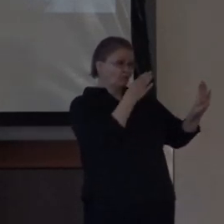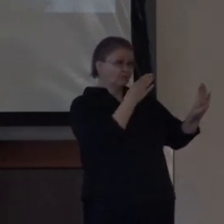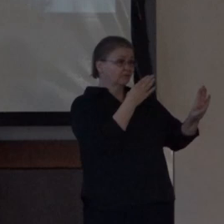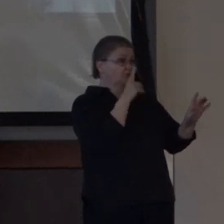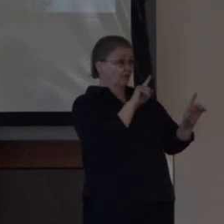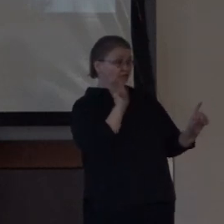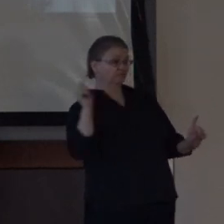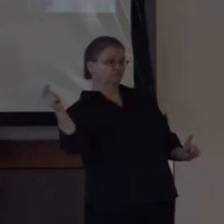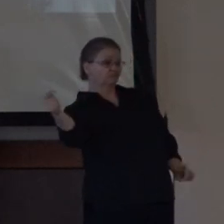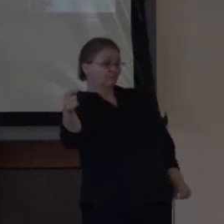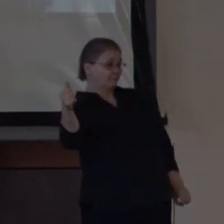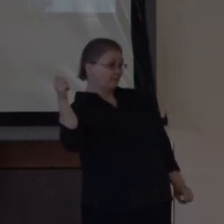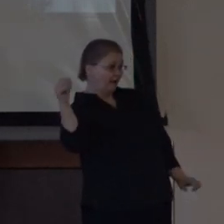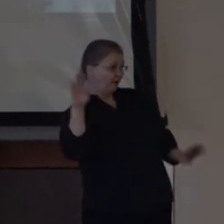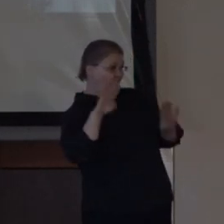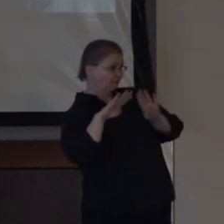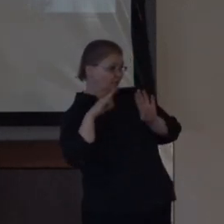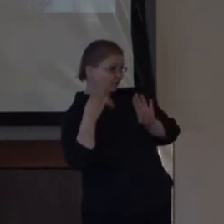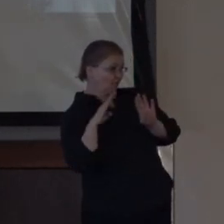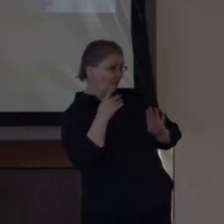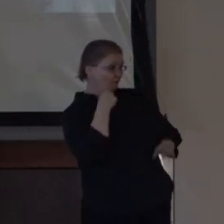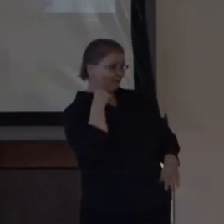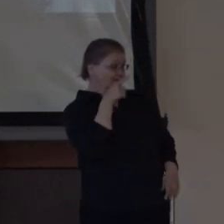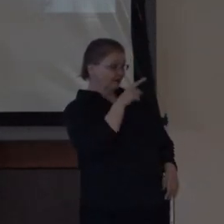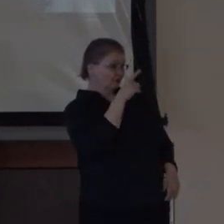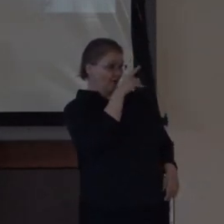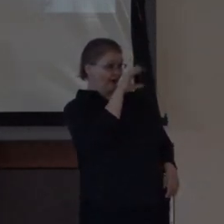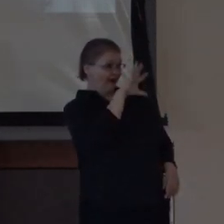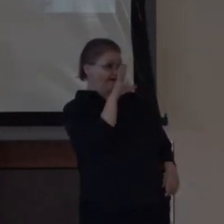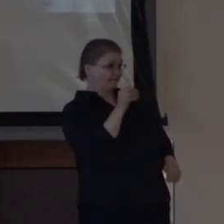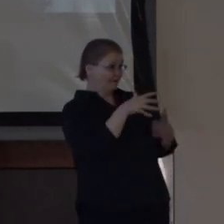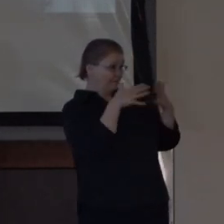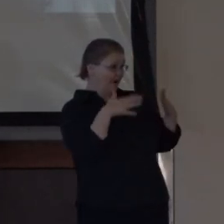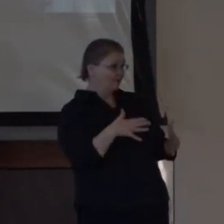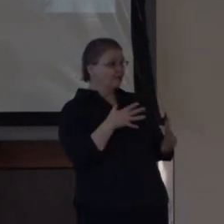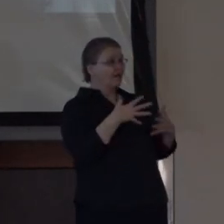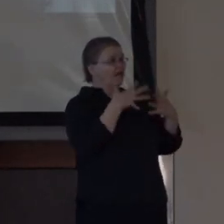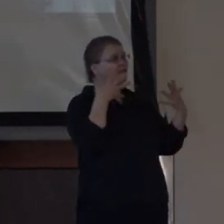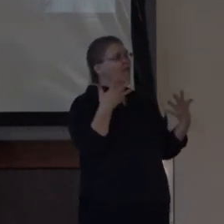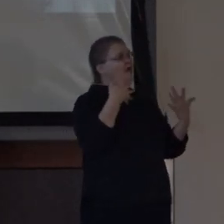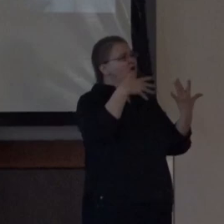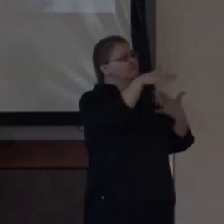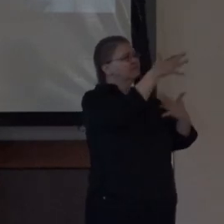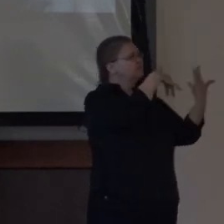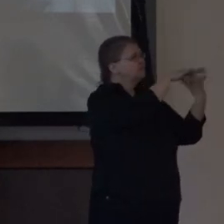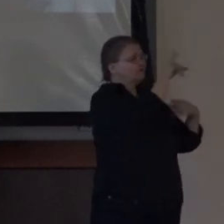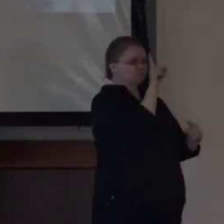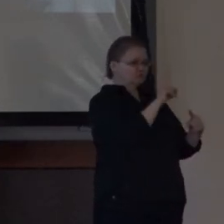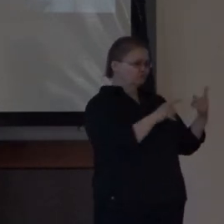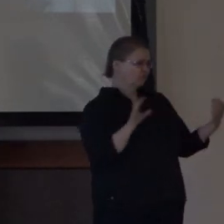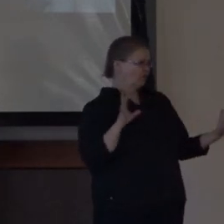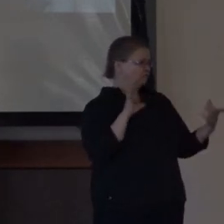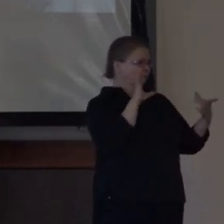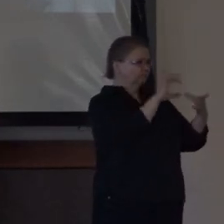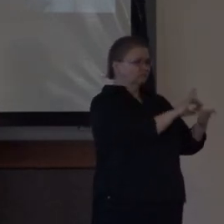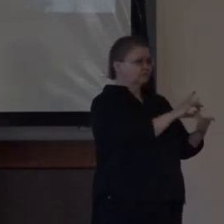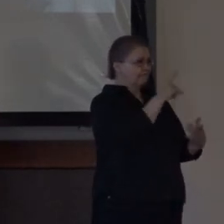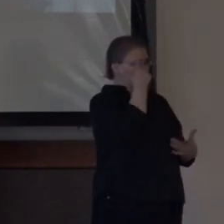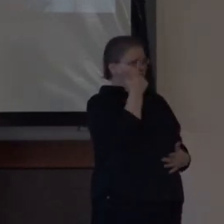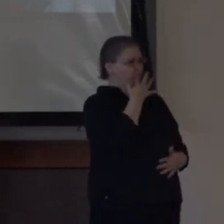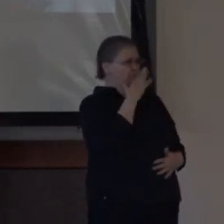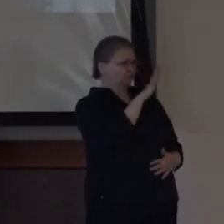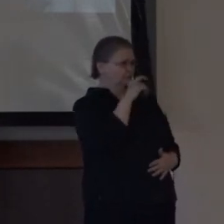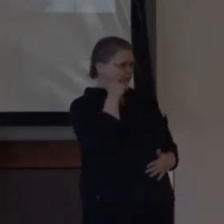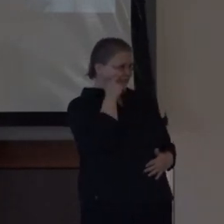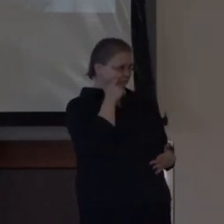had to enter through the back door simply because you were African American. And there were a lot of things in society you could not even participate in because of the color of your